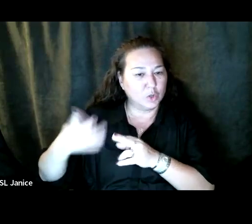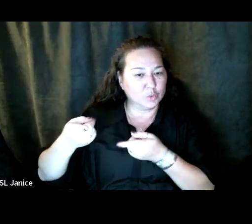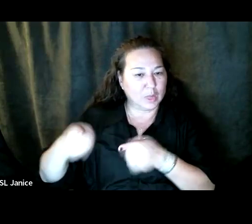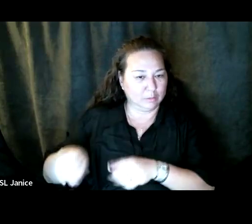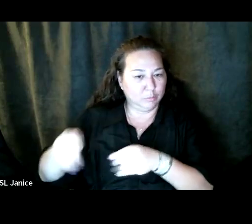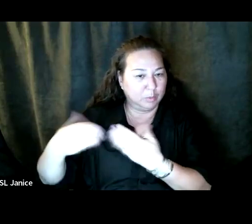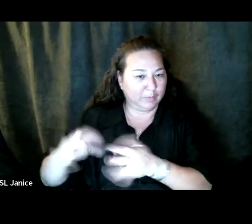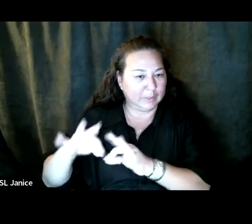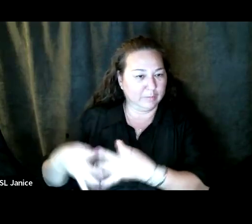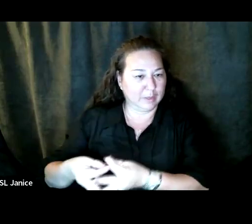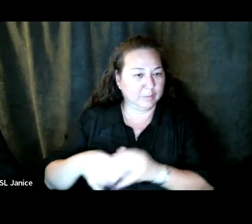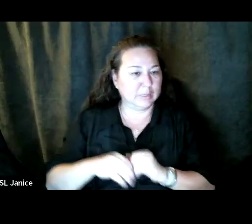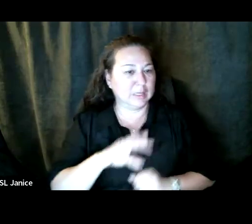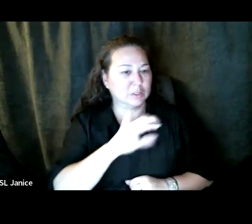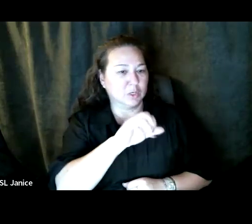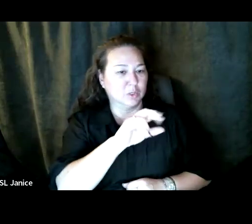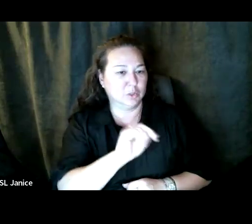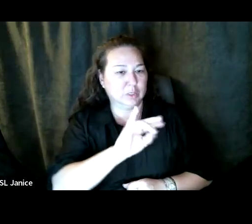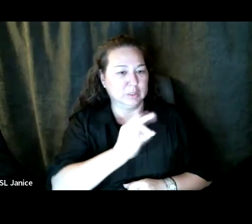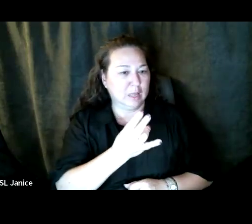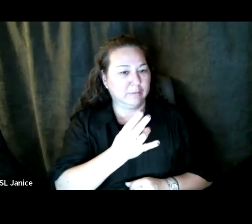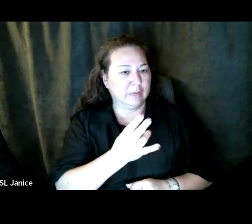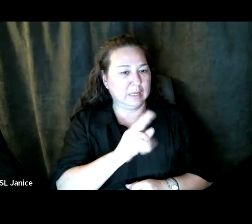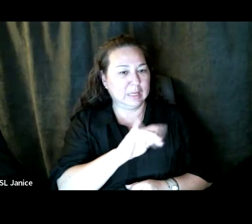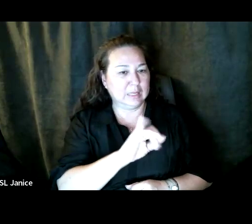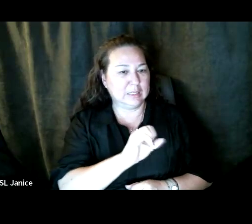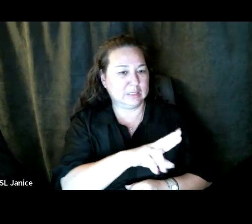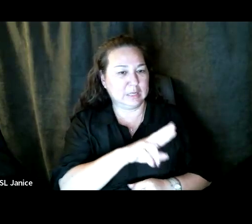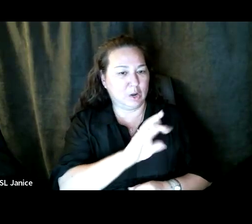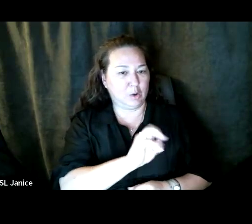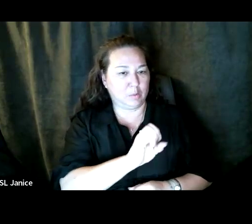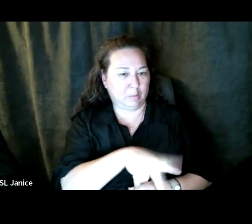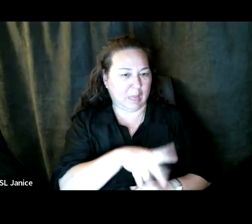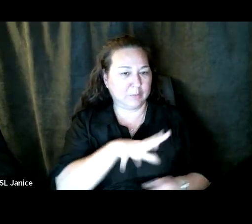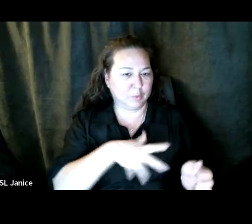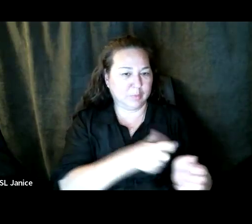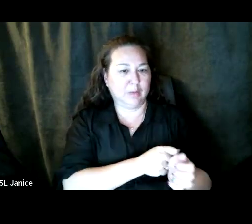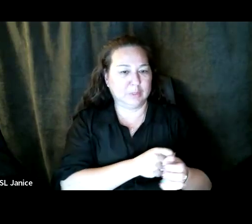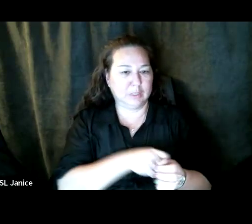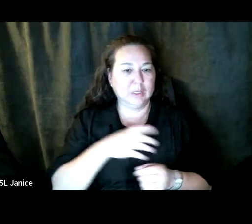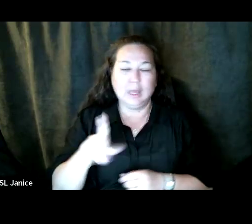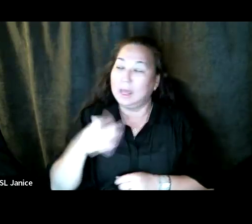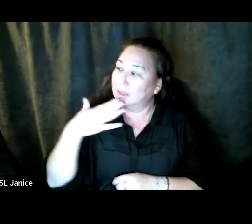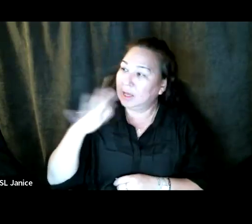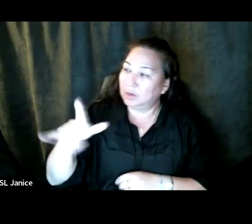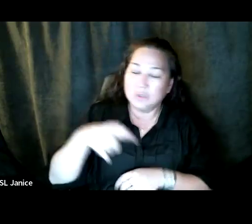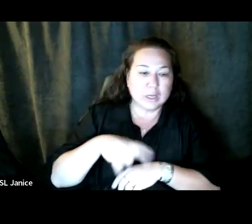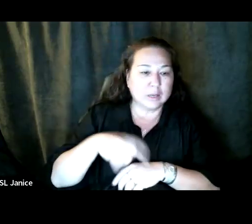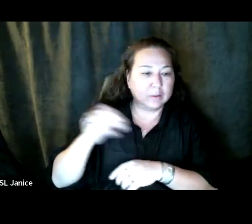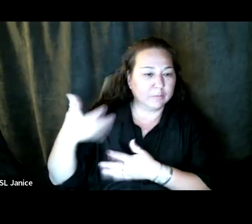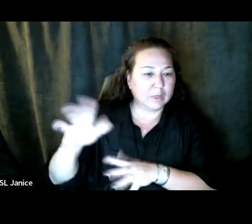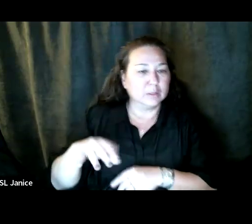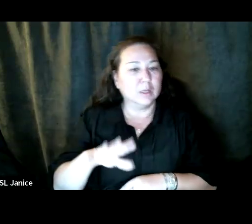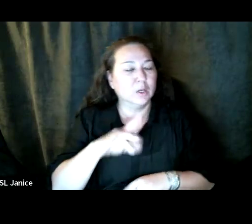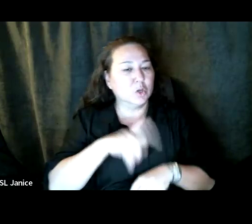in wonderfully diverse Dorchester neighborhoods may inexplicably find themselves. Thank you. Your behind- time is up. Excuse me, one Thank minute. you, A Ms. higher Manning. tier Your where time the